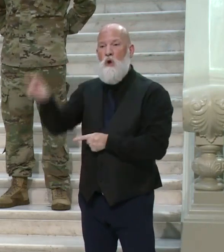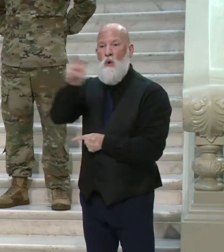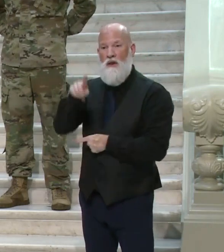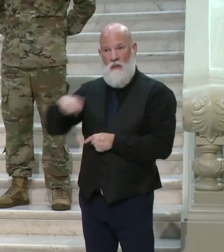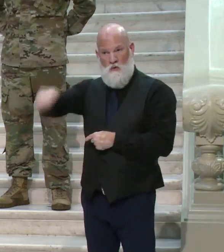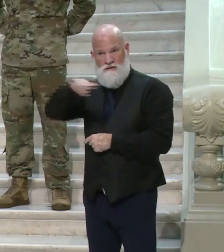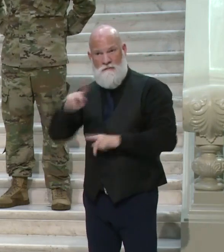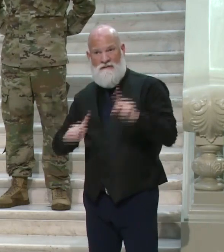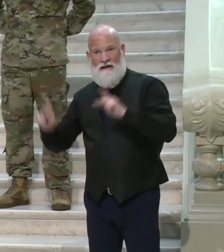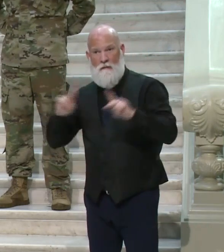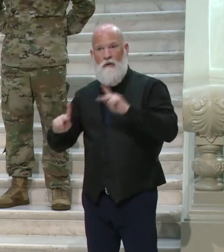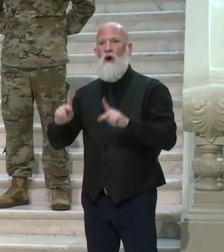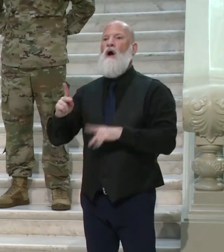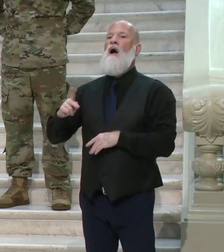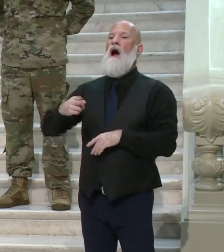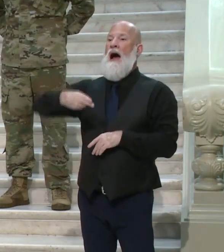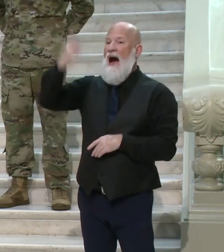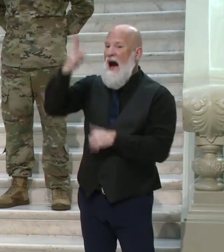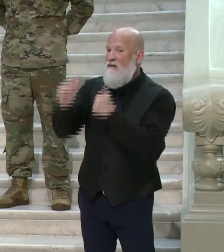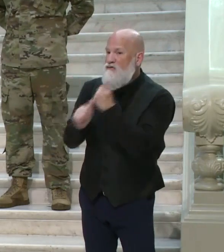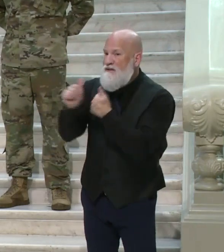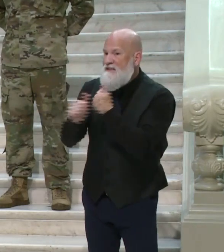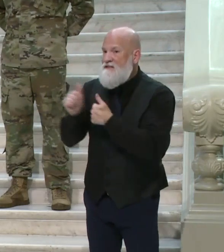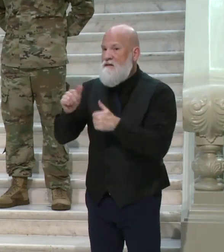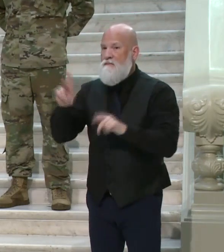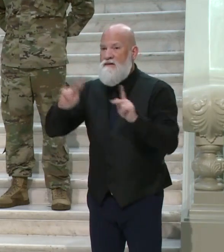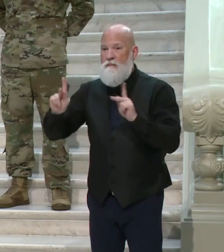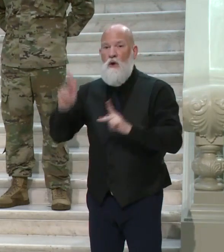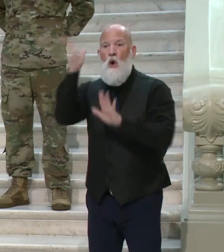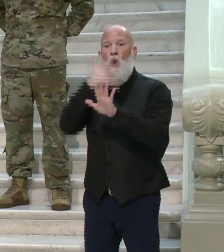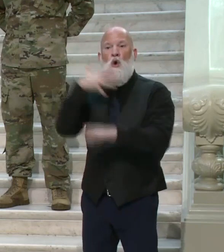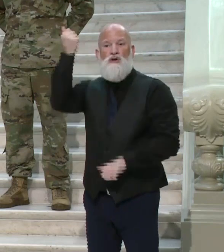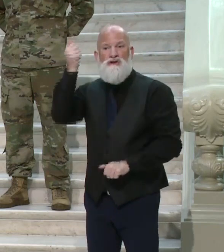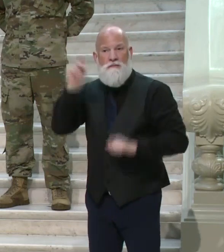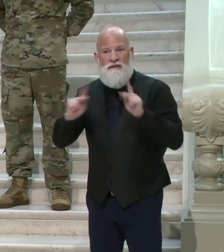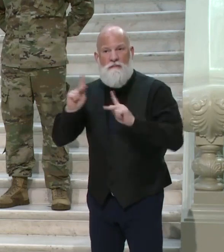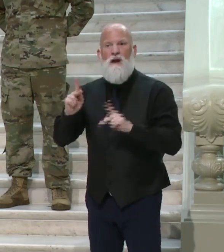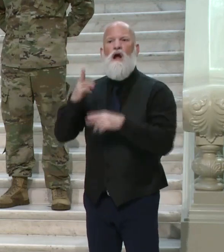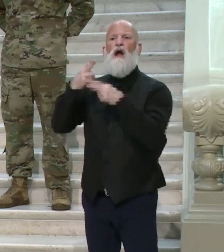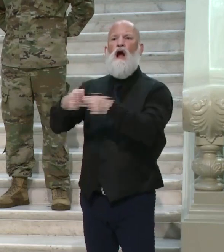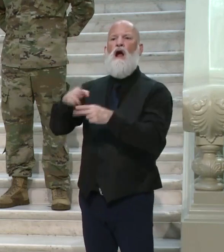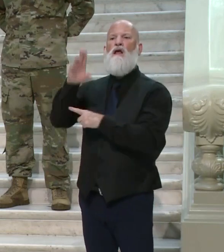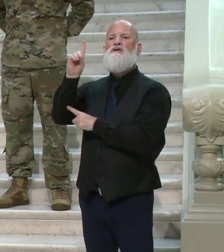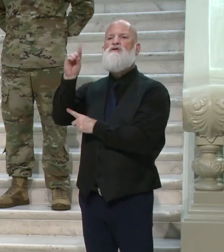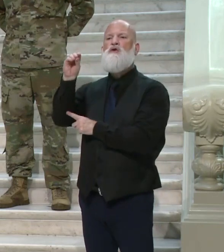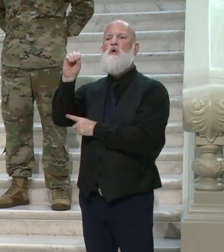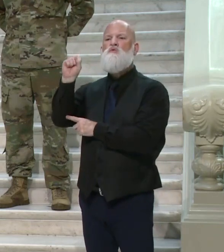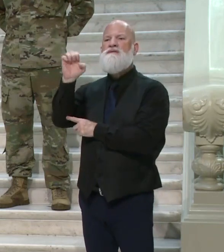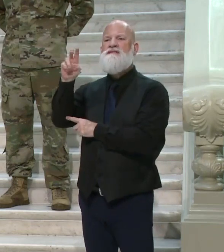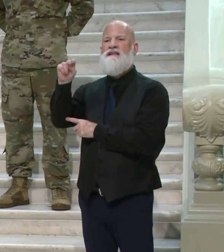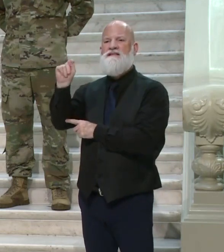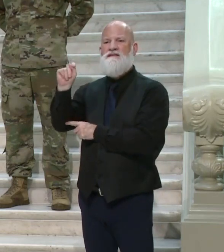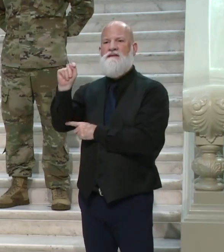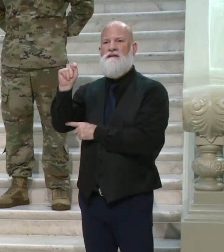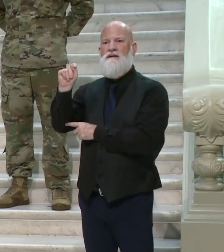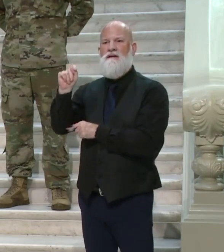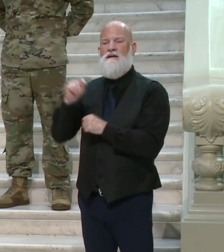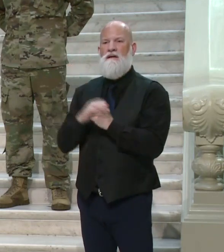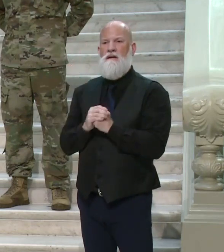medically fragile and very elderly people. So I don't think that'd be a good idea to put them, as well